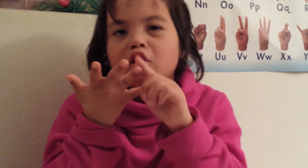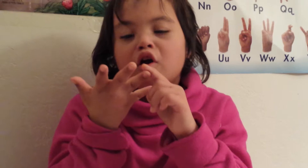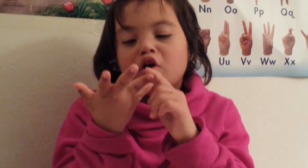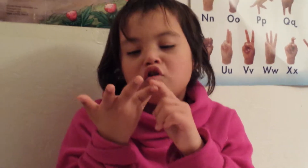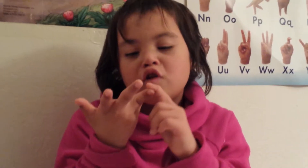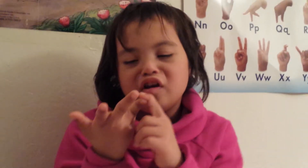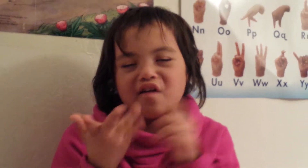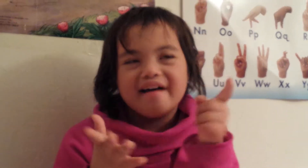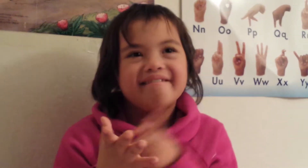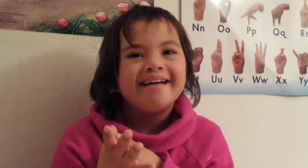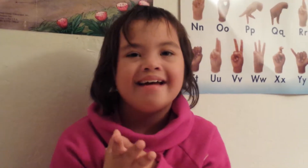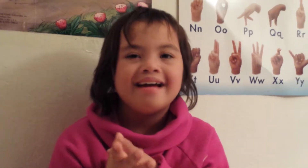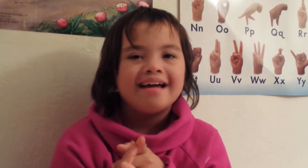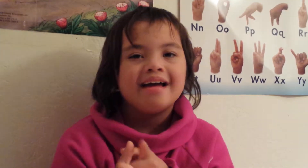Hamburger. French fries.